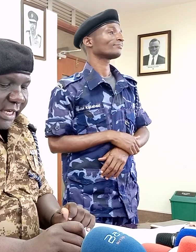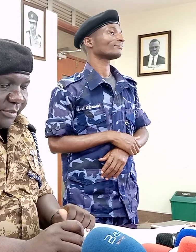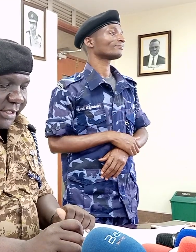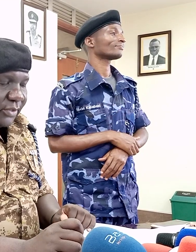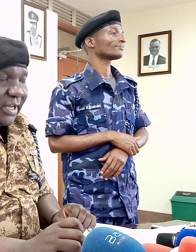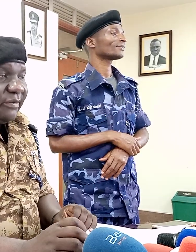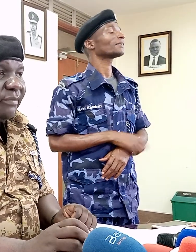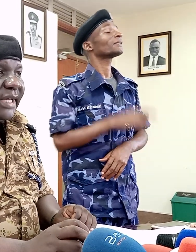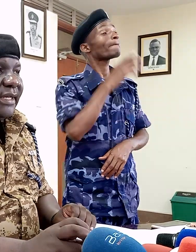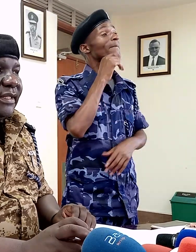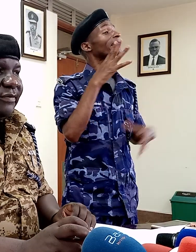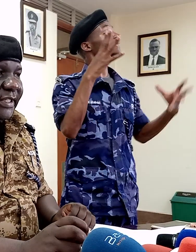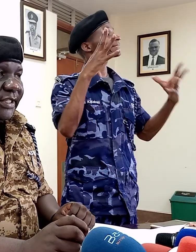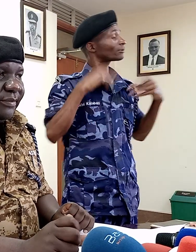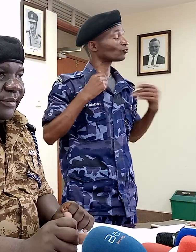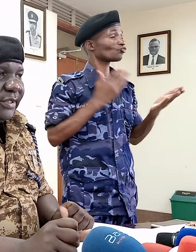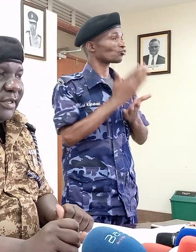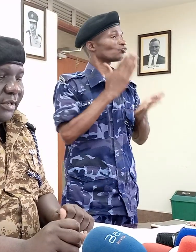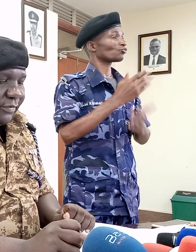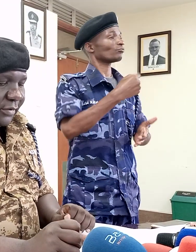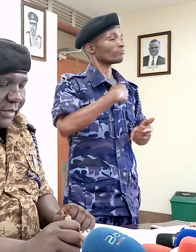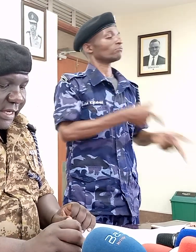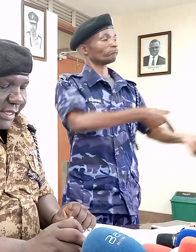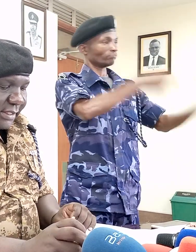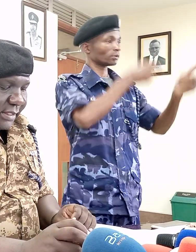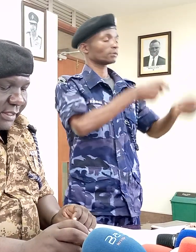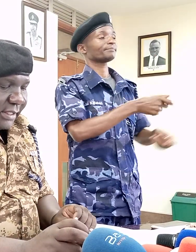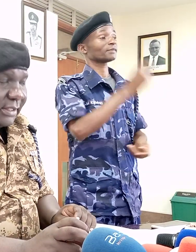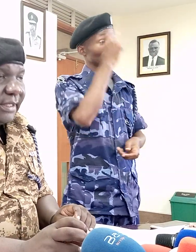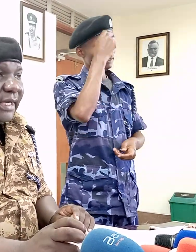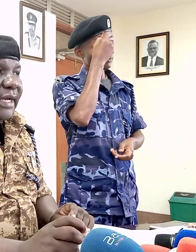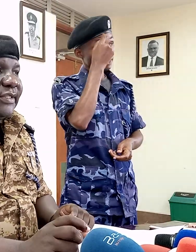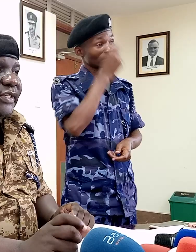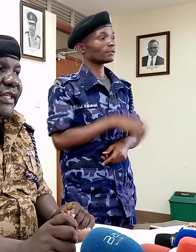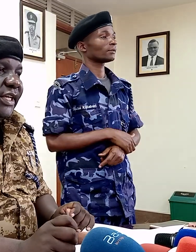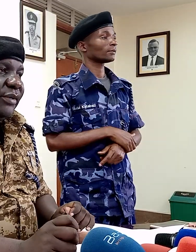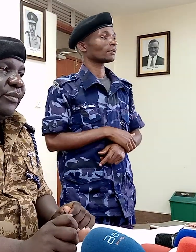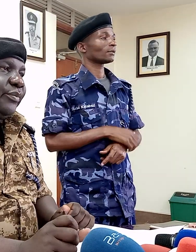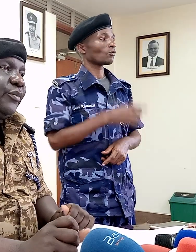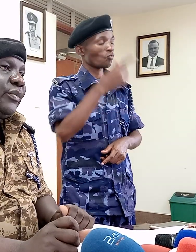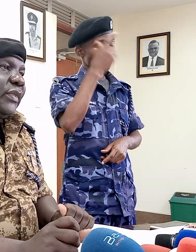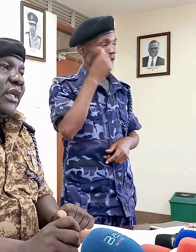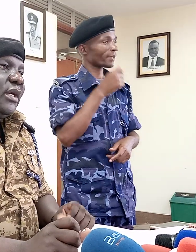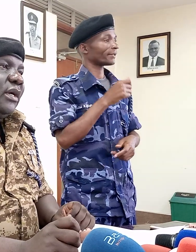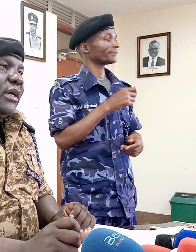he admitted to having murdered the victim for allegedly cheating him